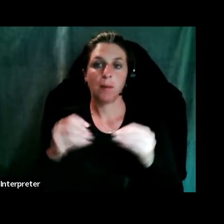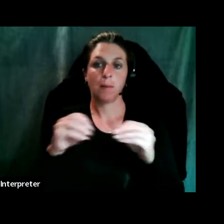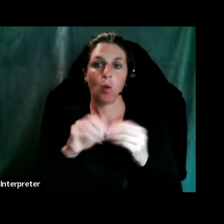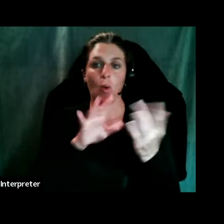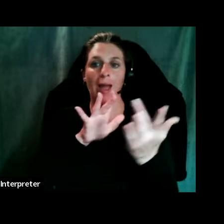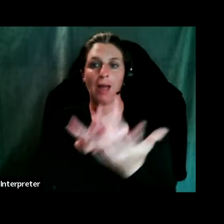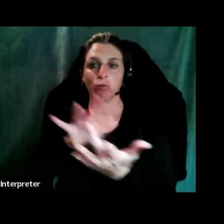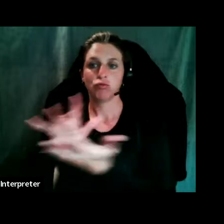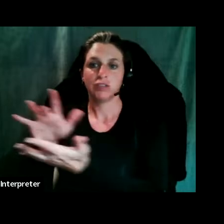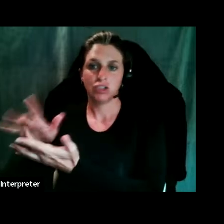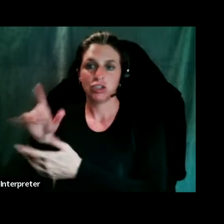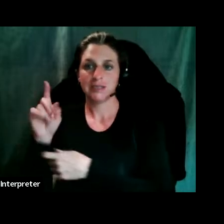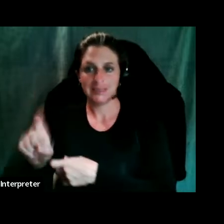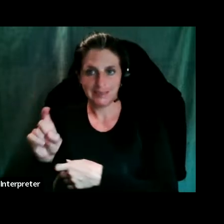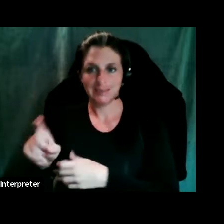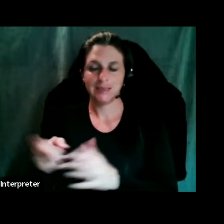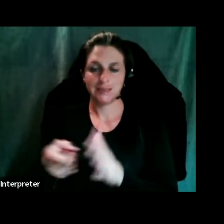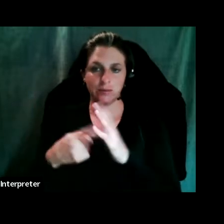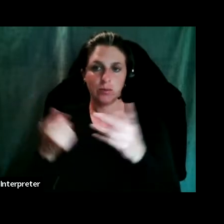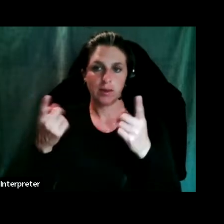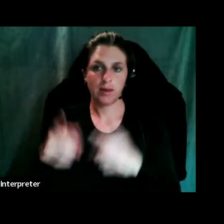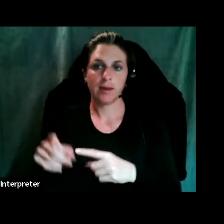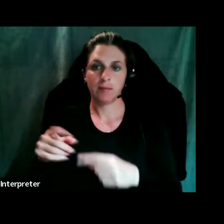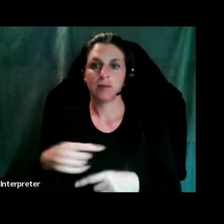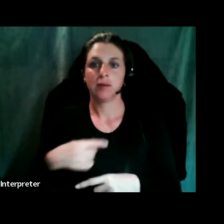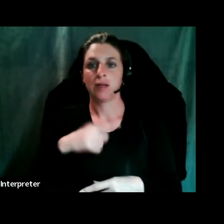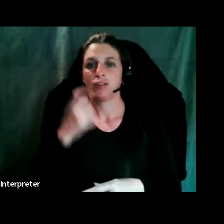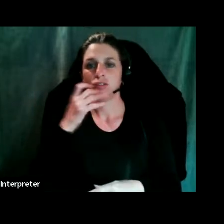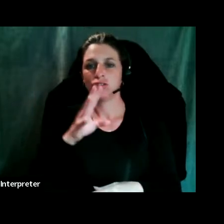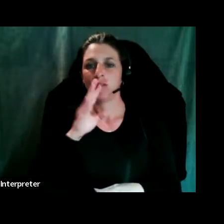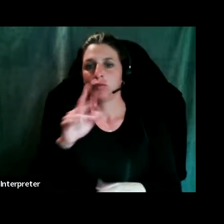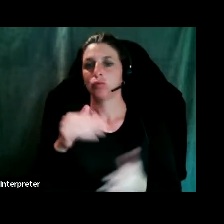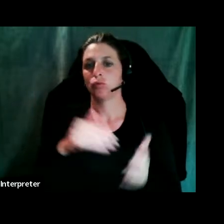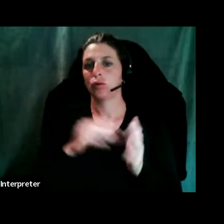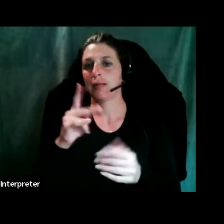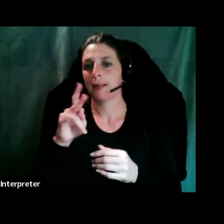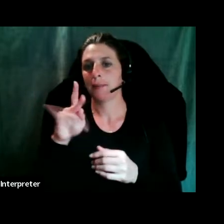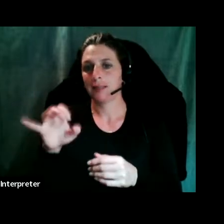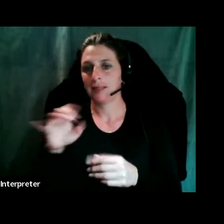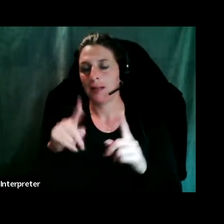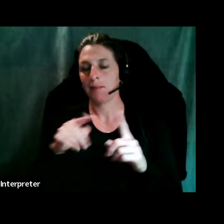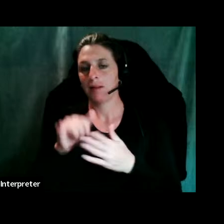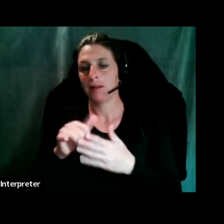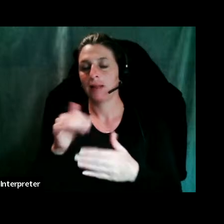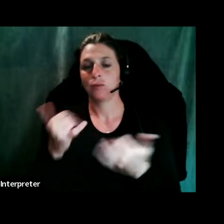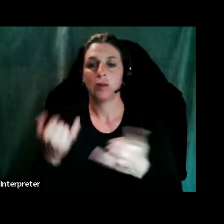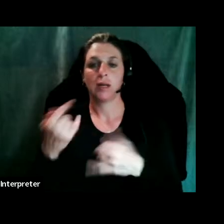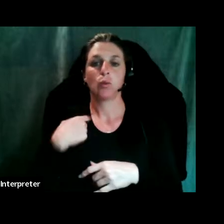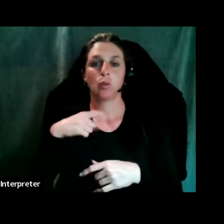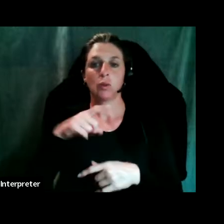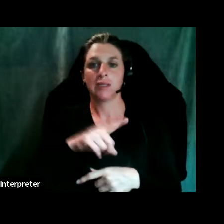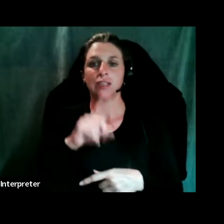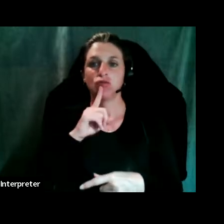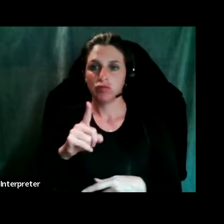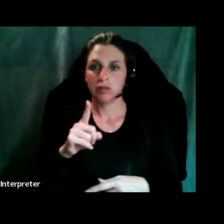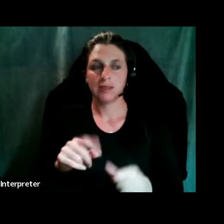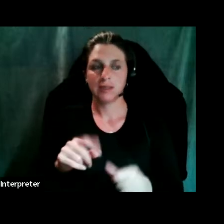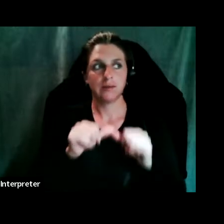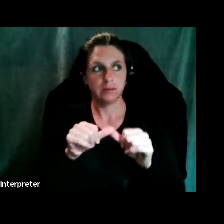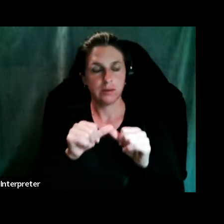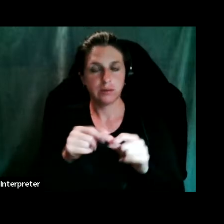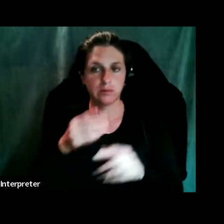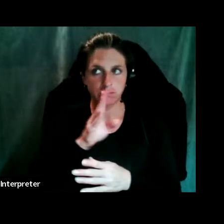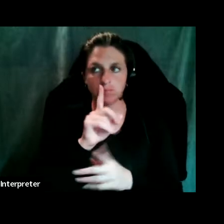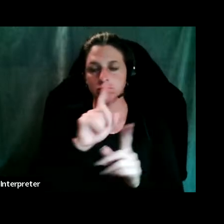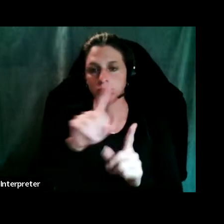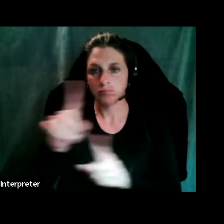to happen. I think we've, in fact, I was just talking with Dr. Kemke about this earlier today, that we really need to kind of take our show on the road, I think, to families around a